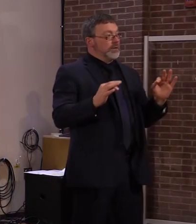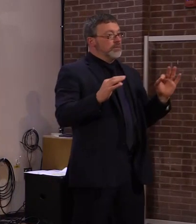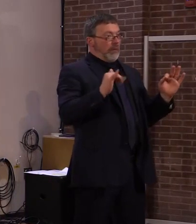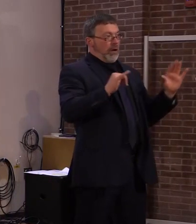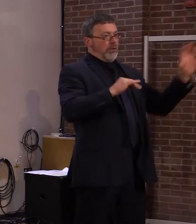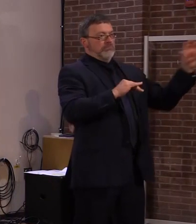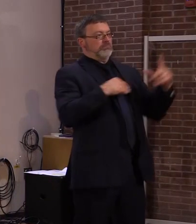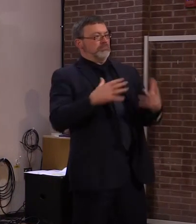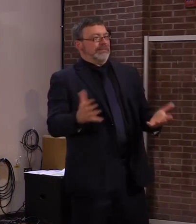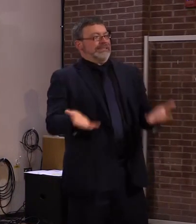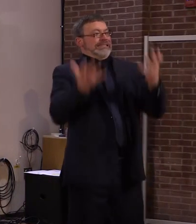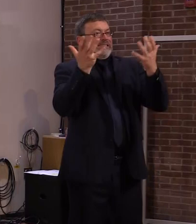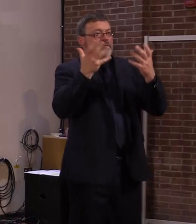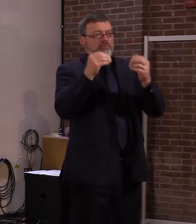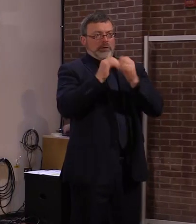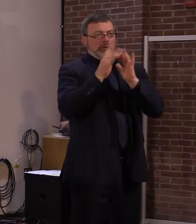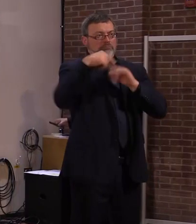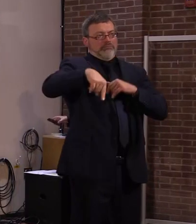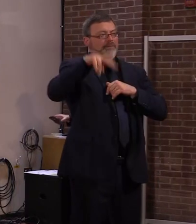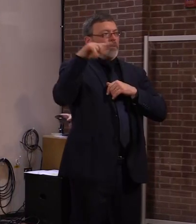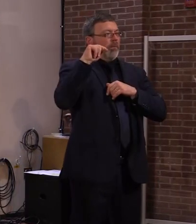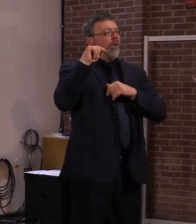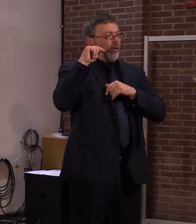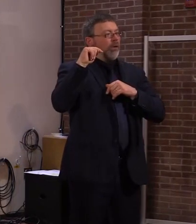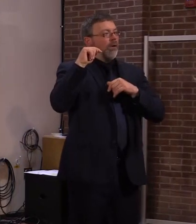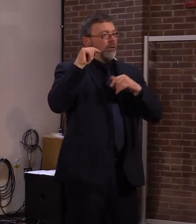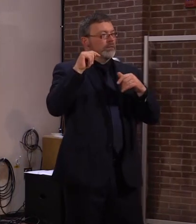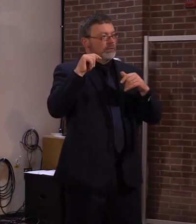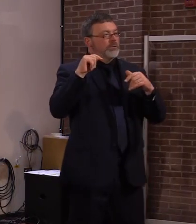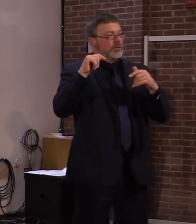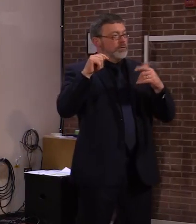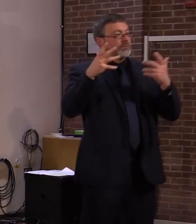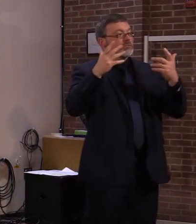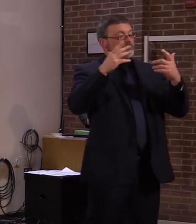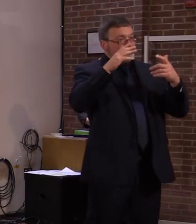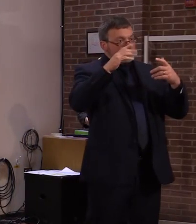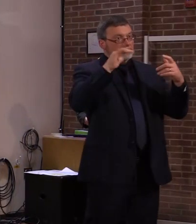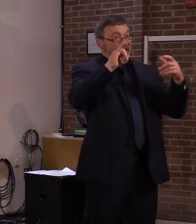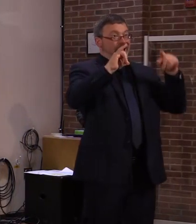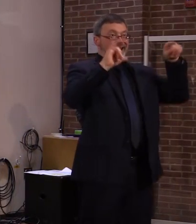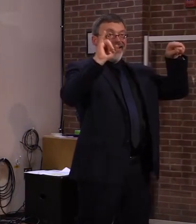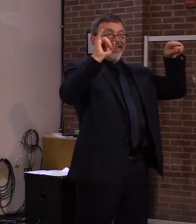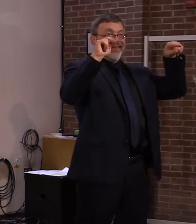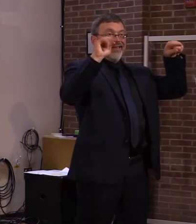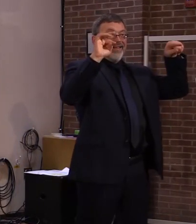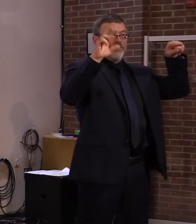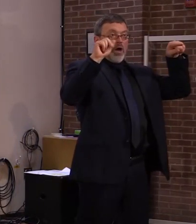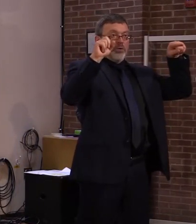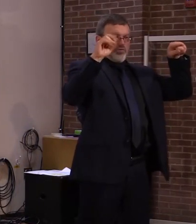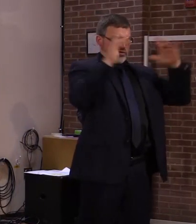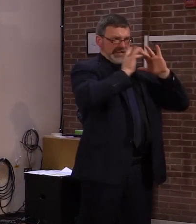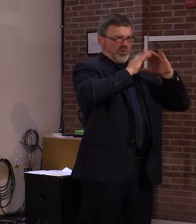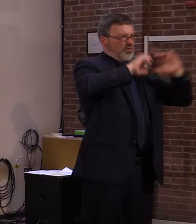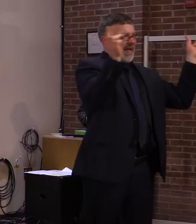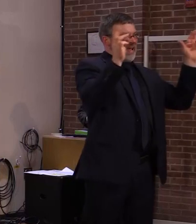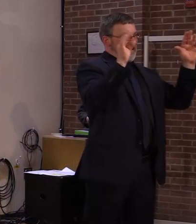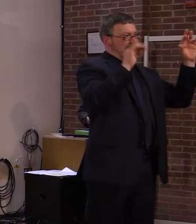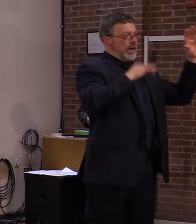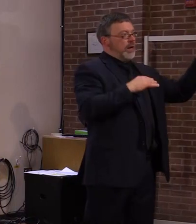million for broadband in the infrastructure bill. So we might be able to use $100 million out of the ARPA funding for more housing.